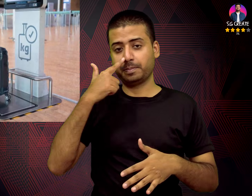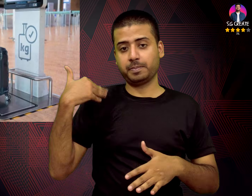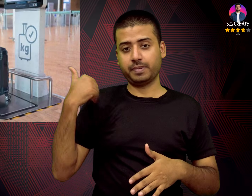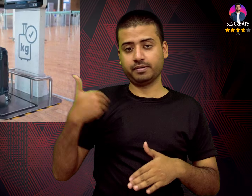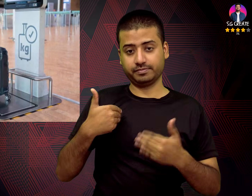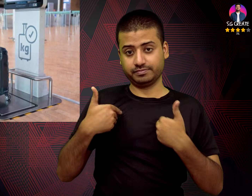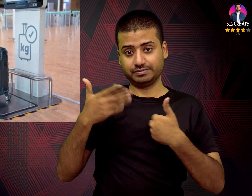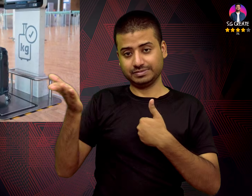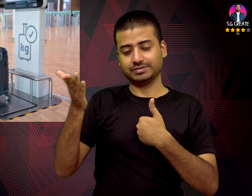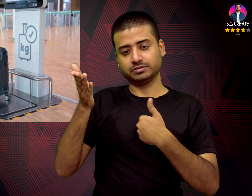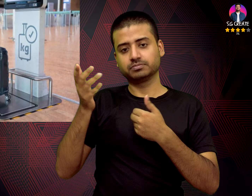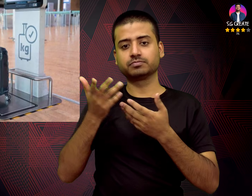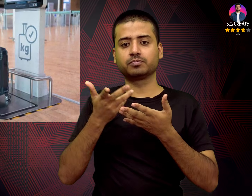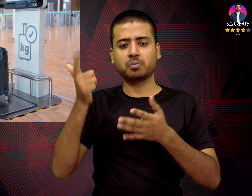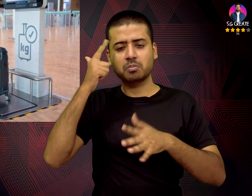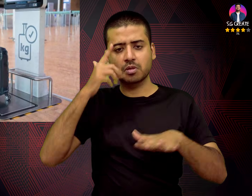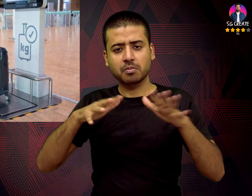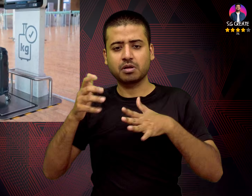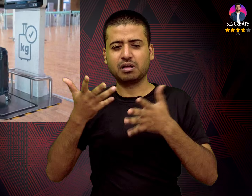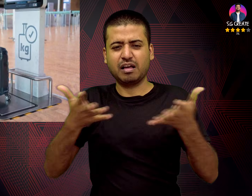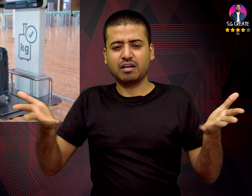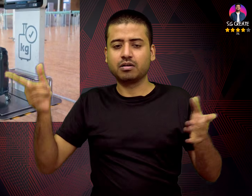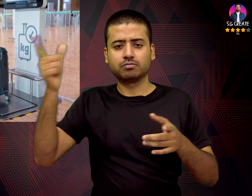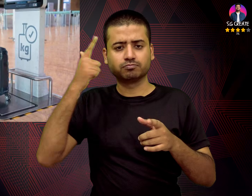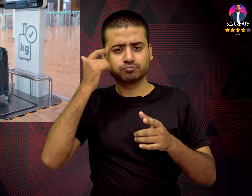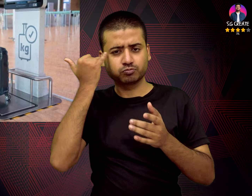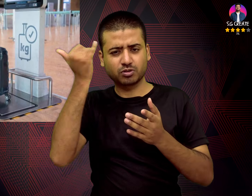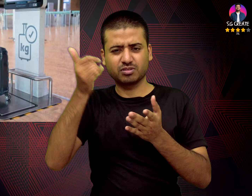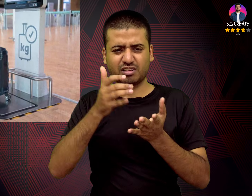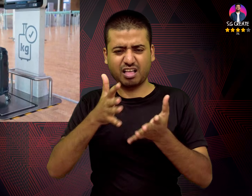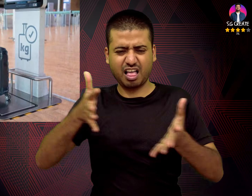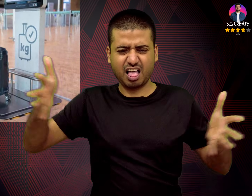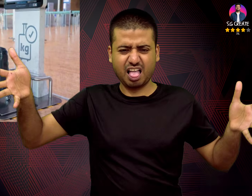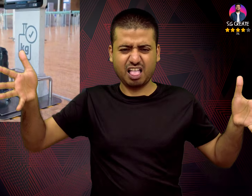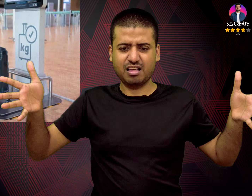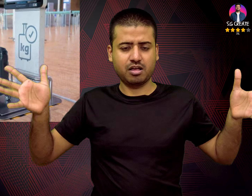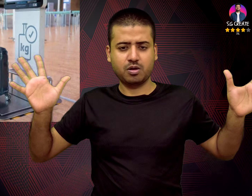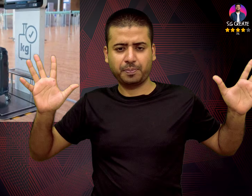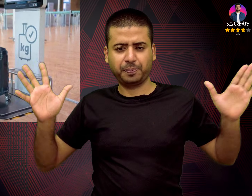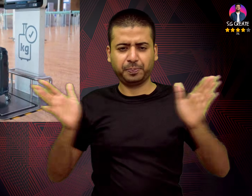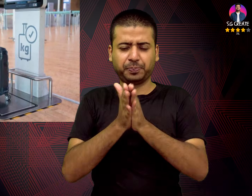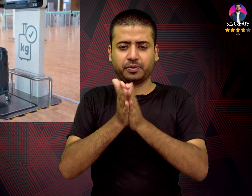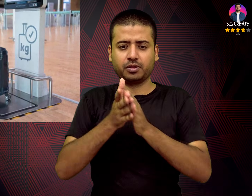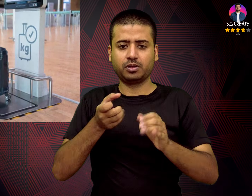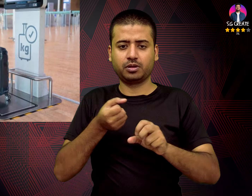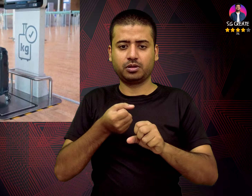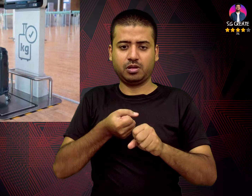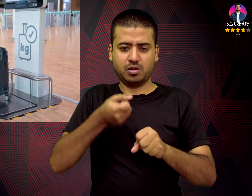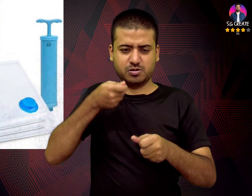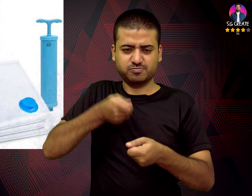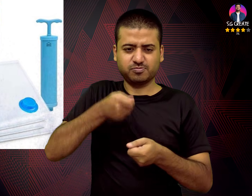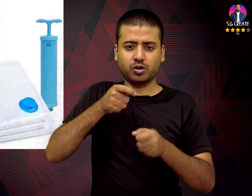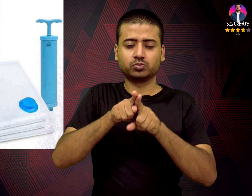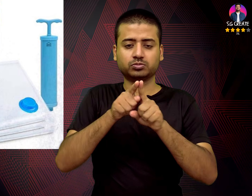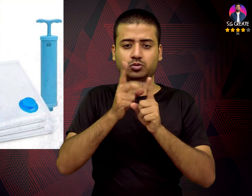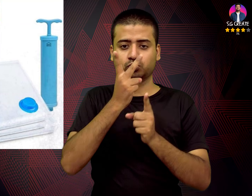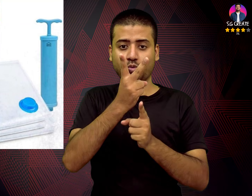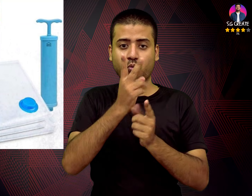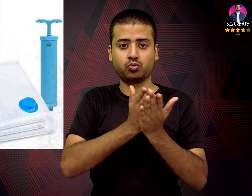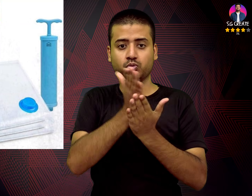against volume. Most of our clothing, sweaters, coats, blankets, and even socks, is composed of fibers that trap air.